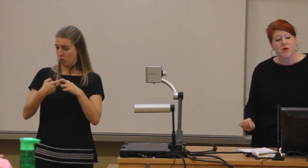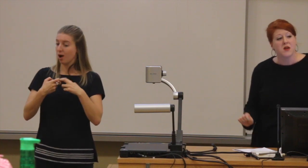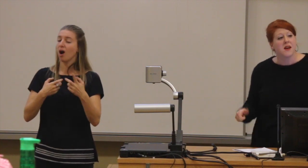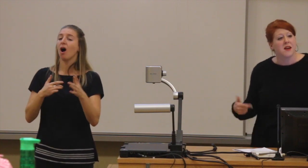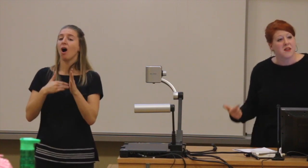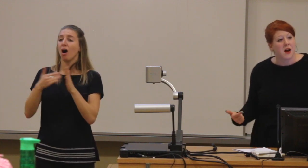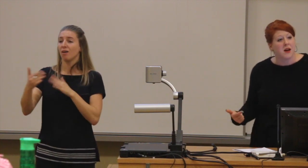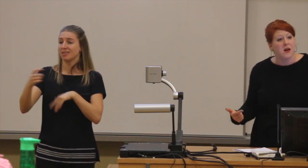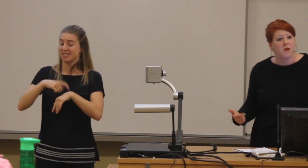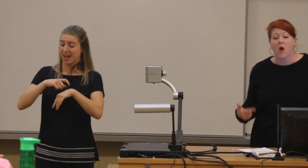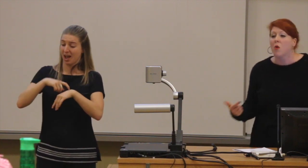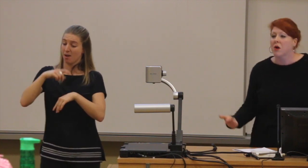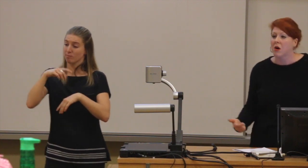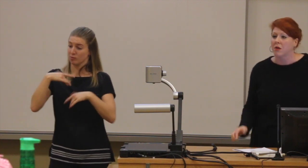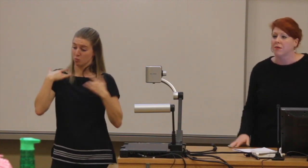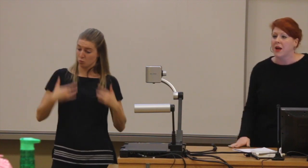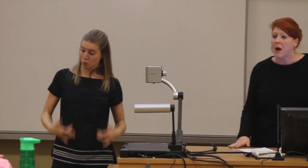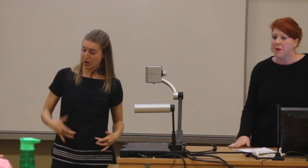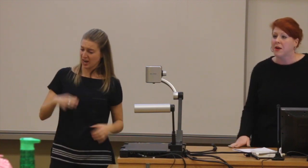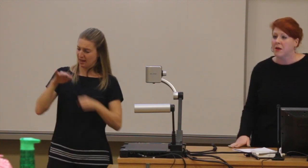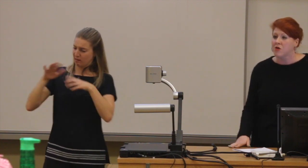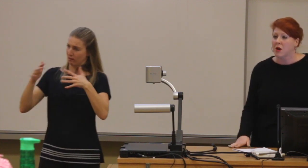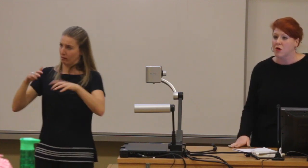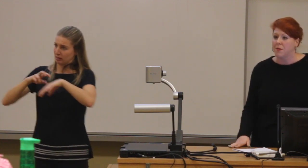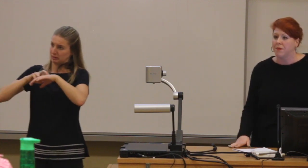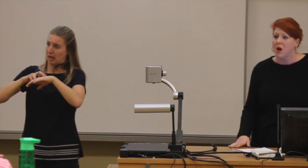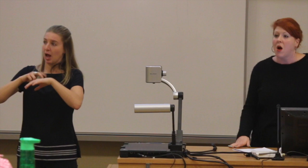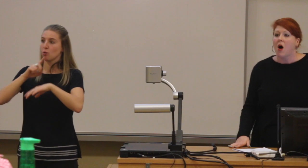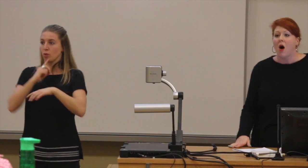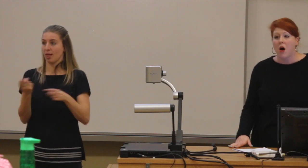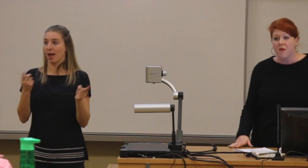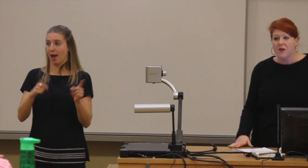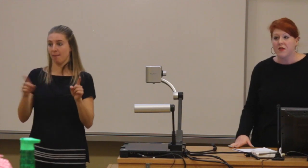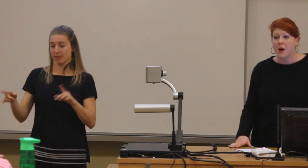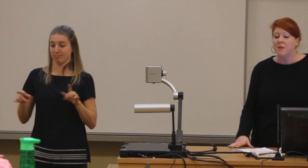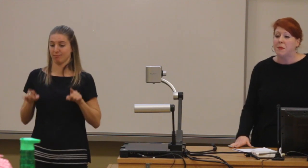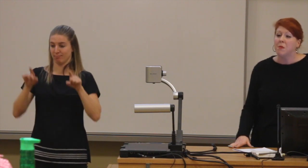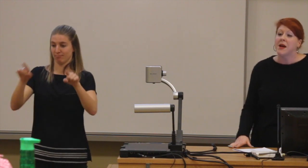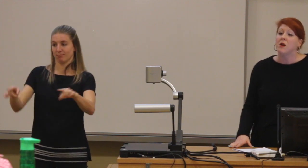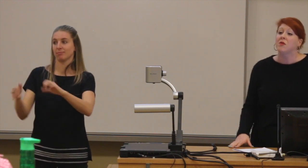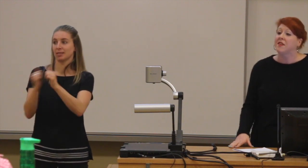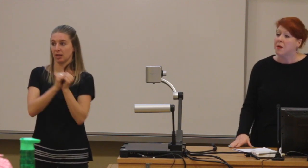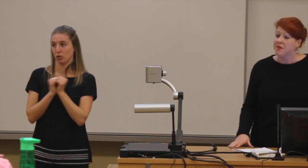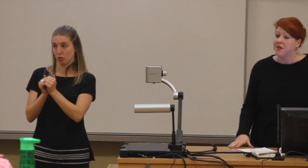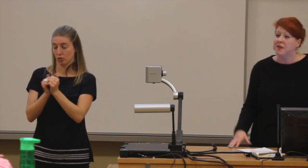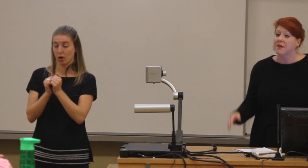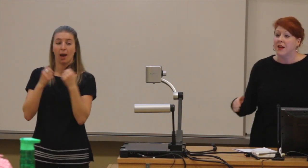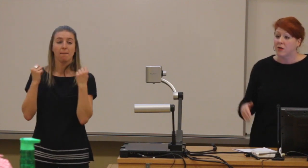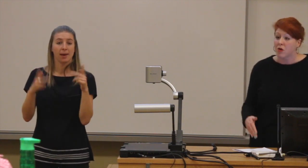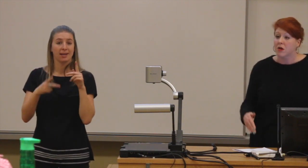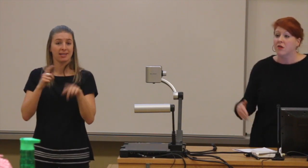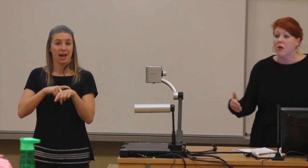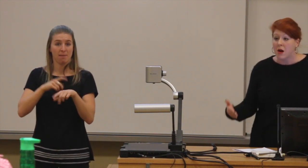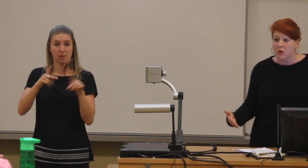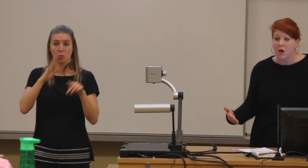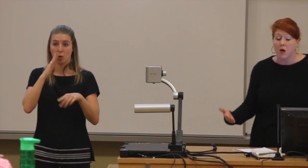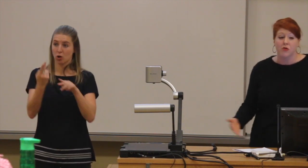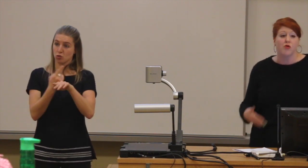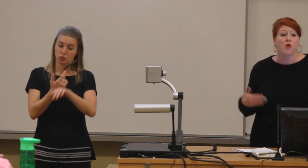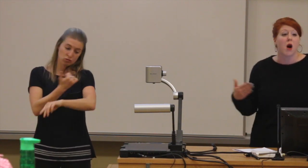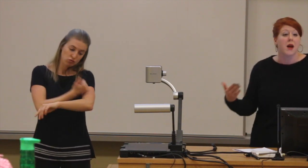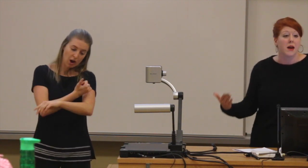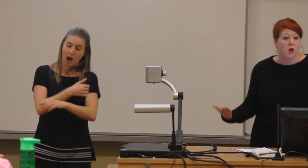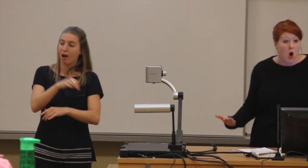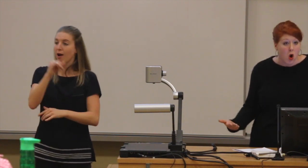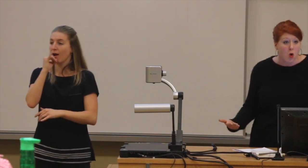Oftentimes, depression and anxiety co-occur in conjunction. Oftentimes, people may use substances like drugs or alcohol